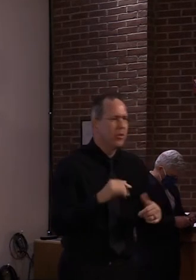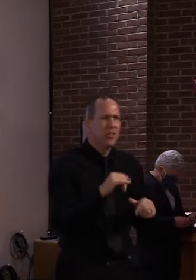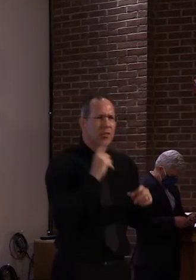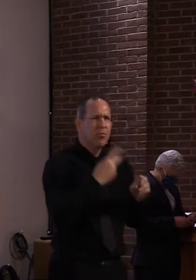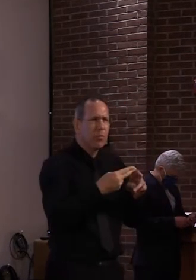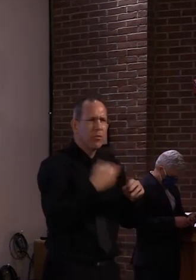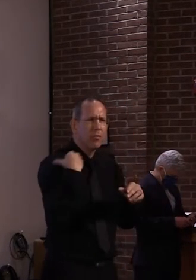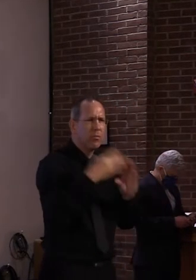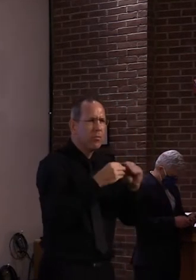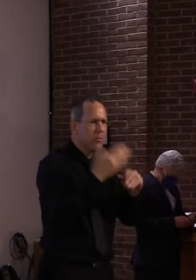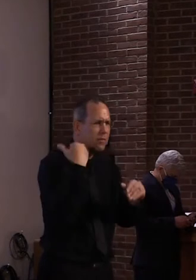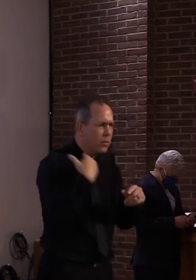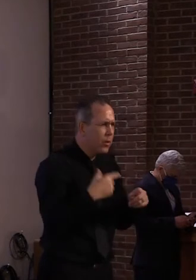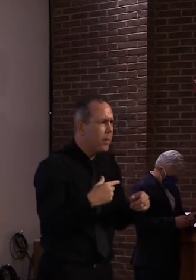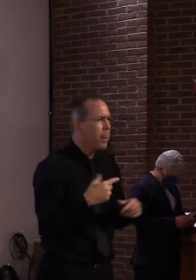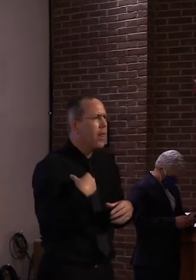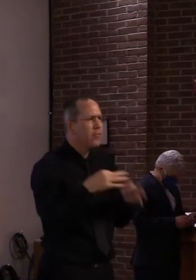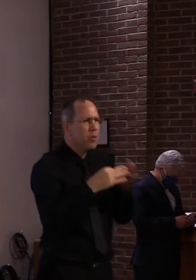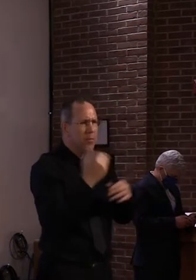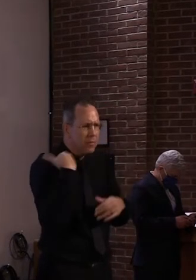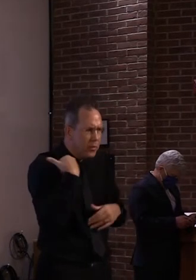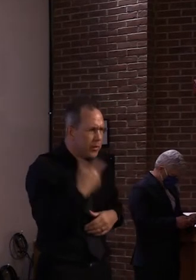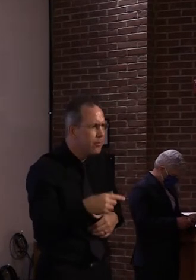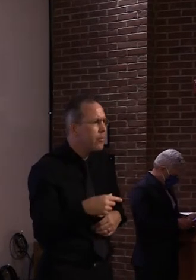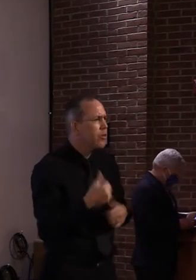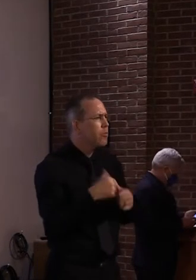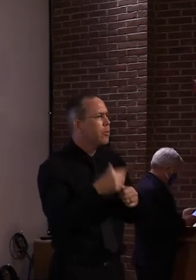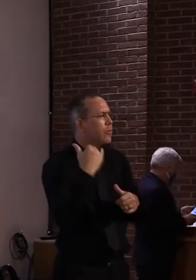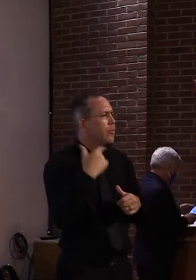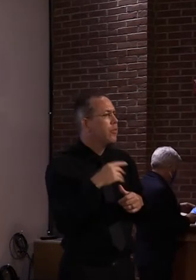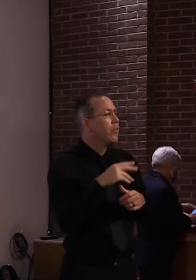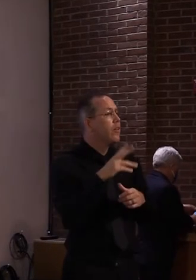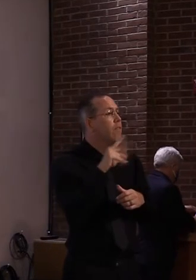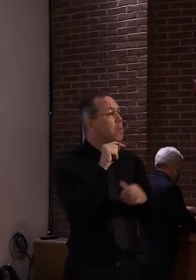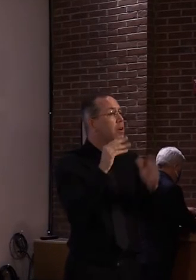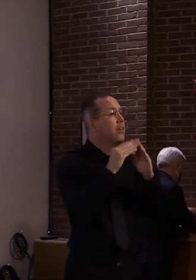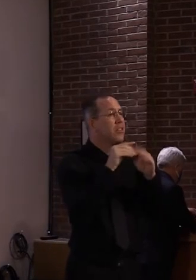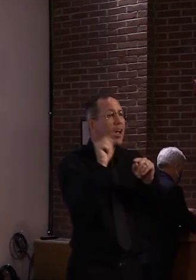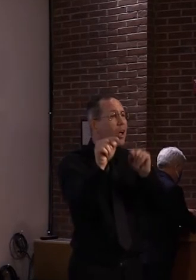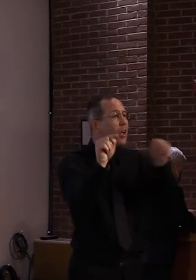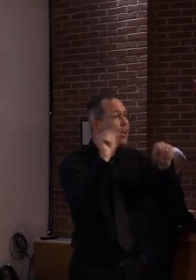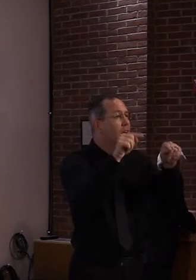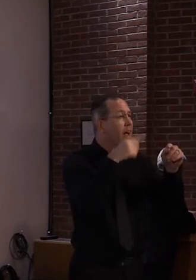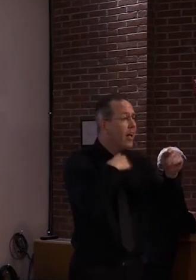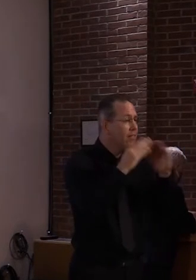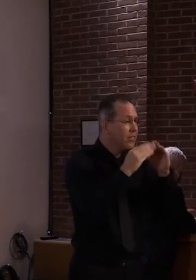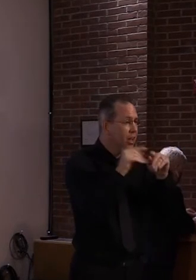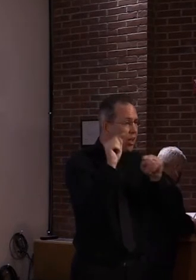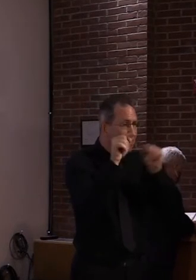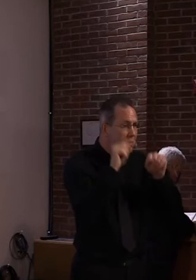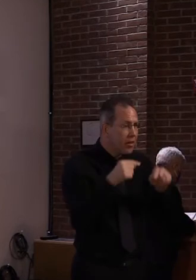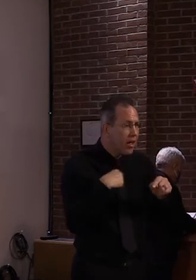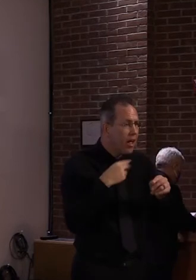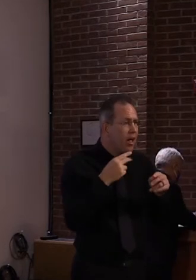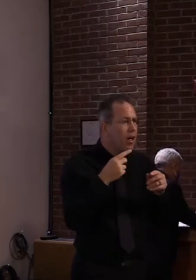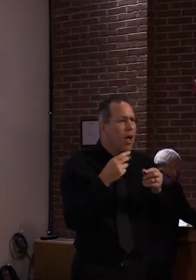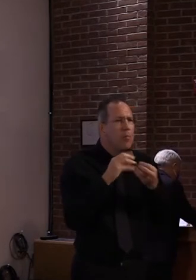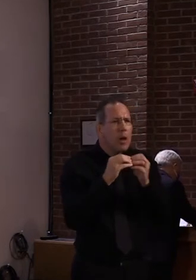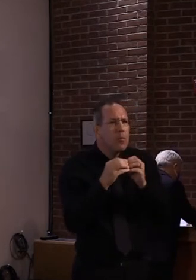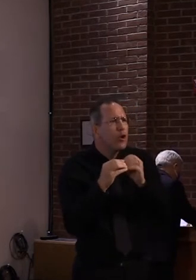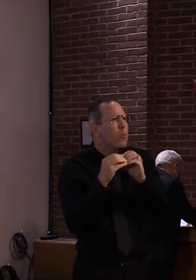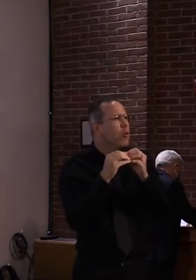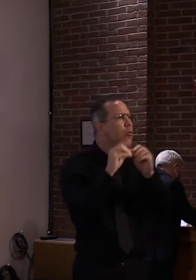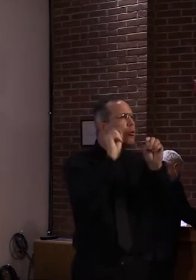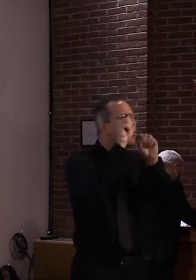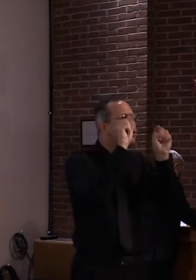about how many cases there are in a particular town. It all has to do with